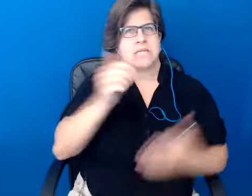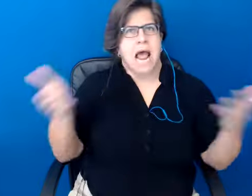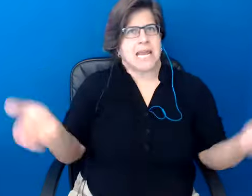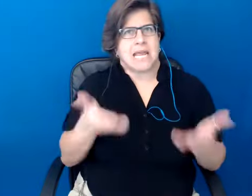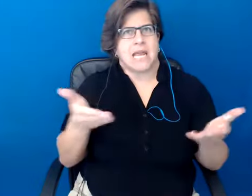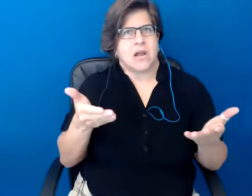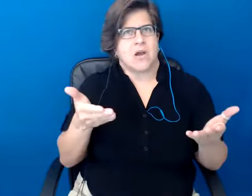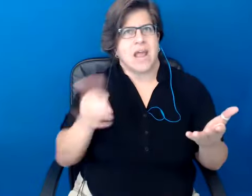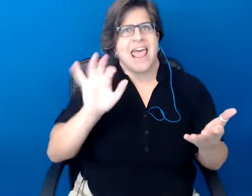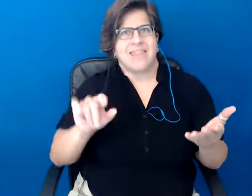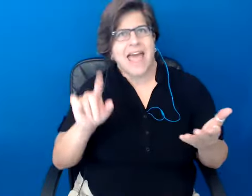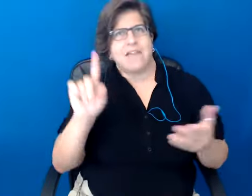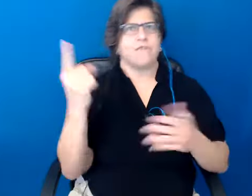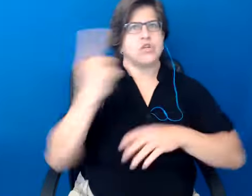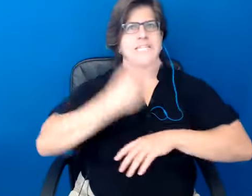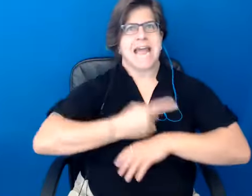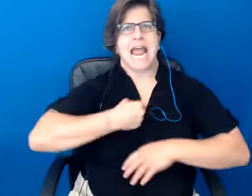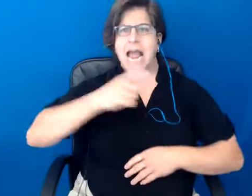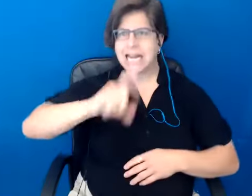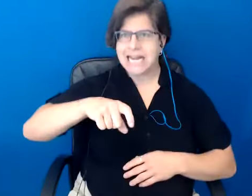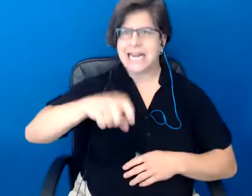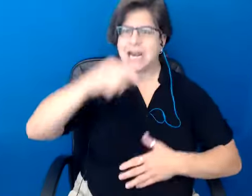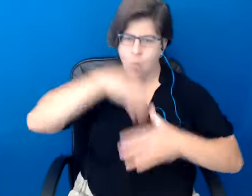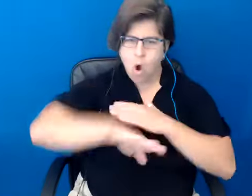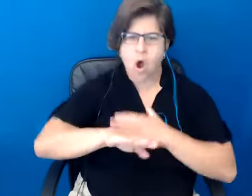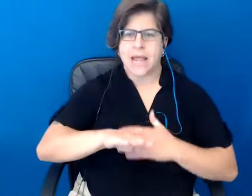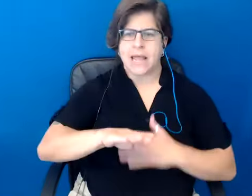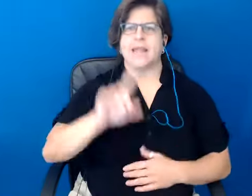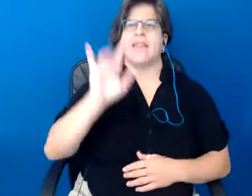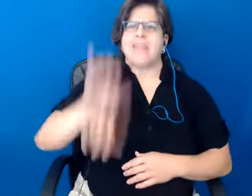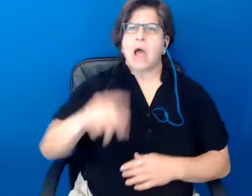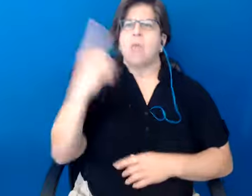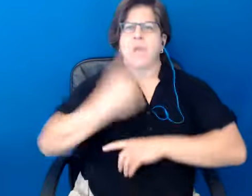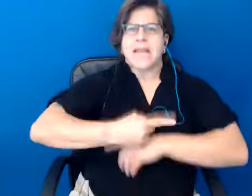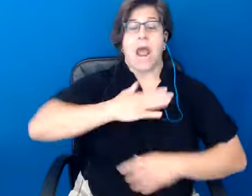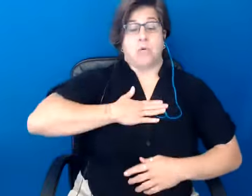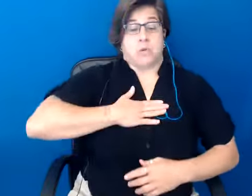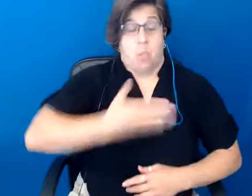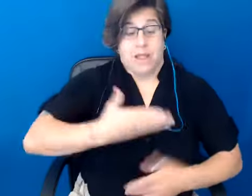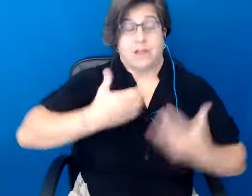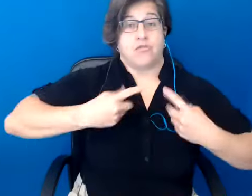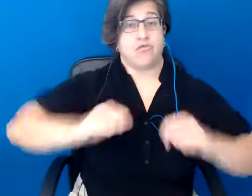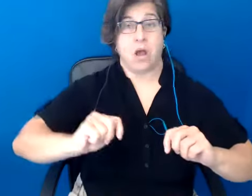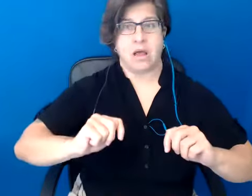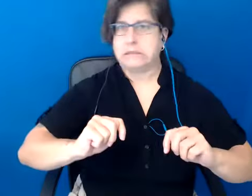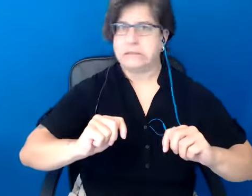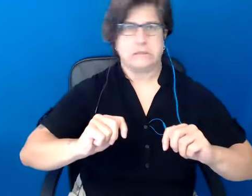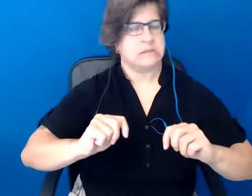attention? That was heavy. What if AA hadn't been here the day I walked in and needed it and